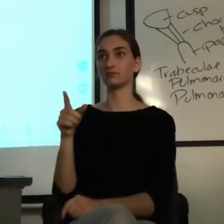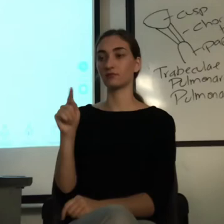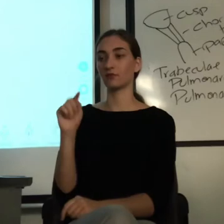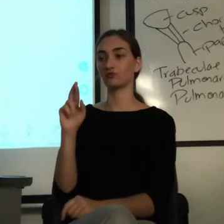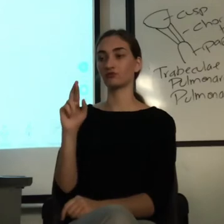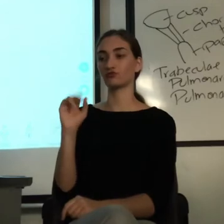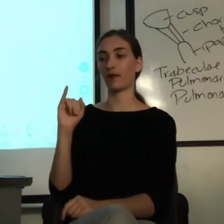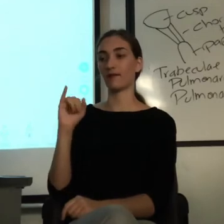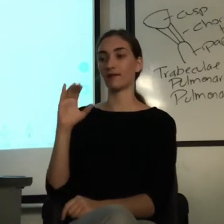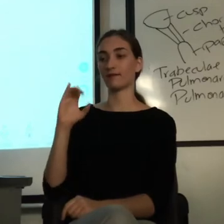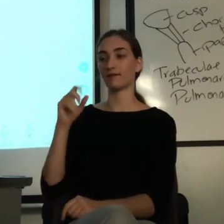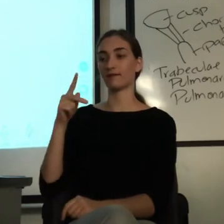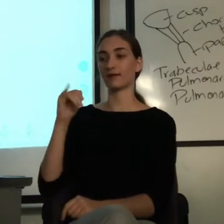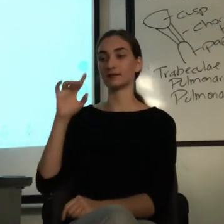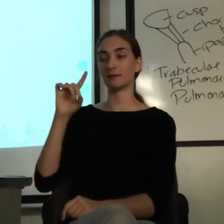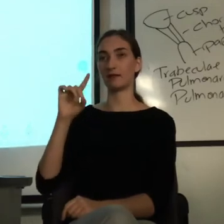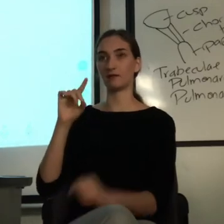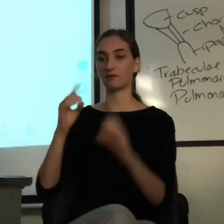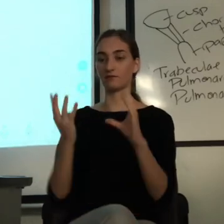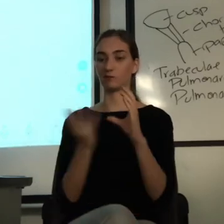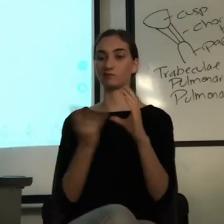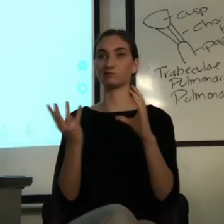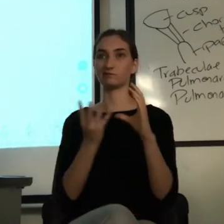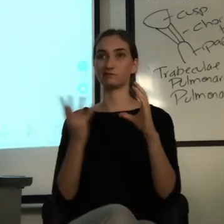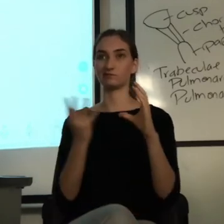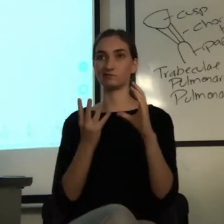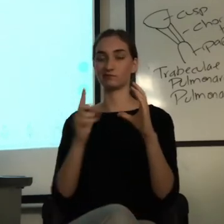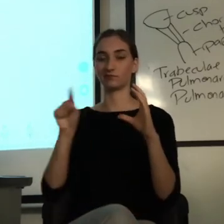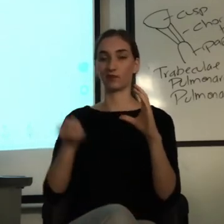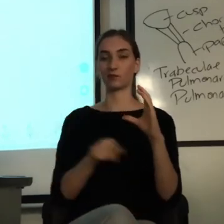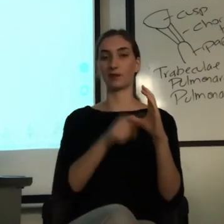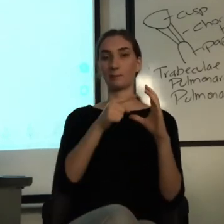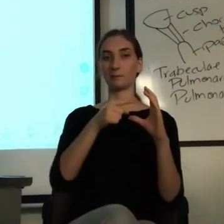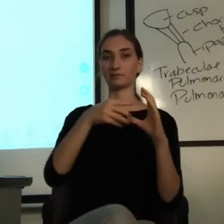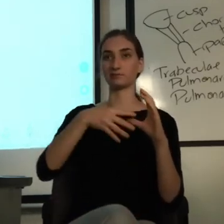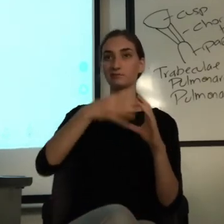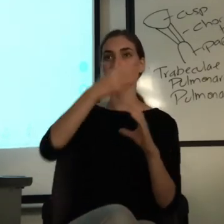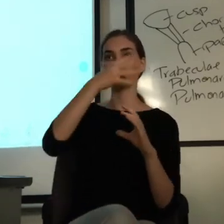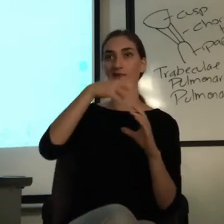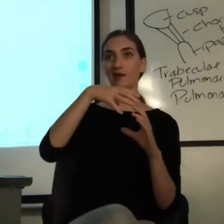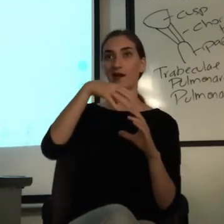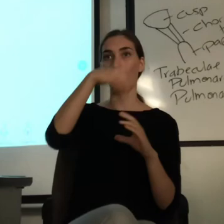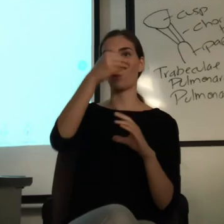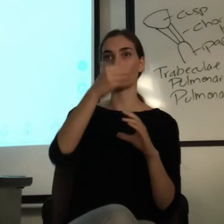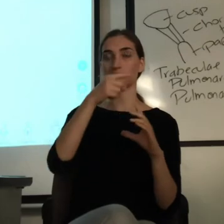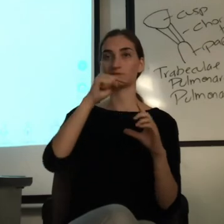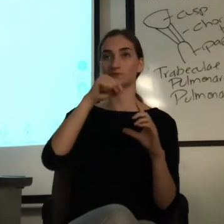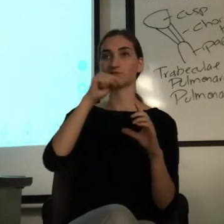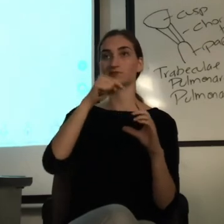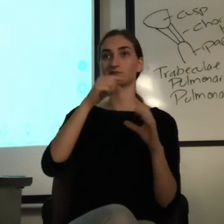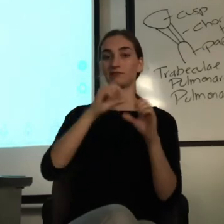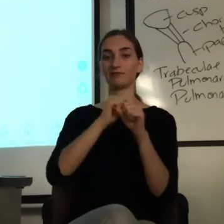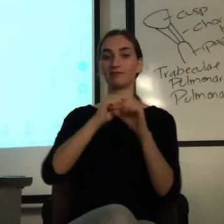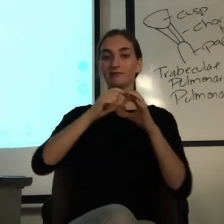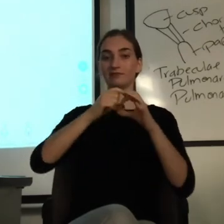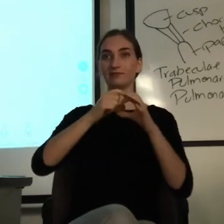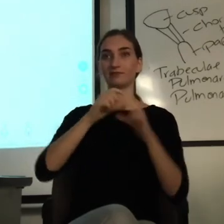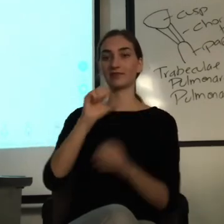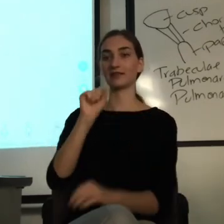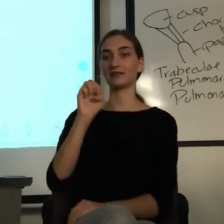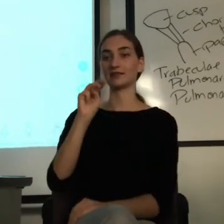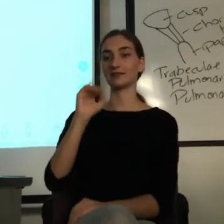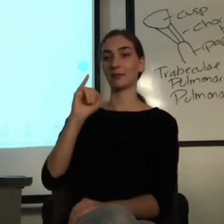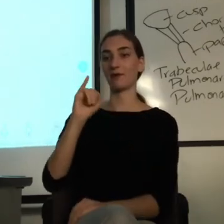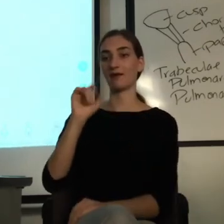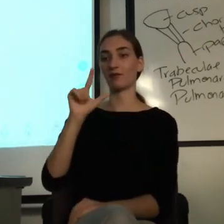This is the tricuspid valve. Blood flows in there, makes a U-turn, flows up and out there. What's the name of that valve? The semilunar valve. Yeah, it's a semilunar valve.